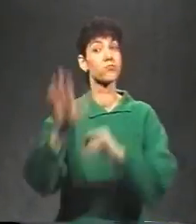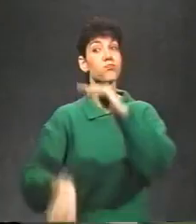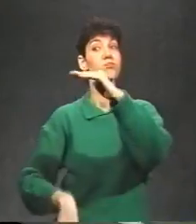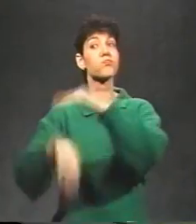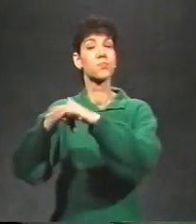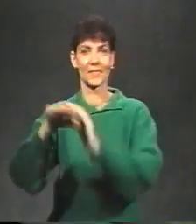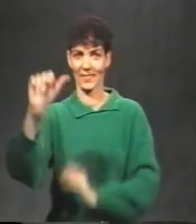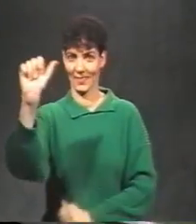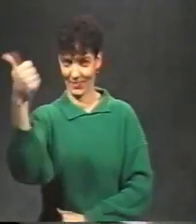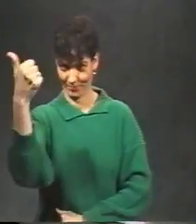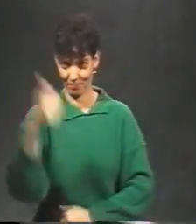$10. $1,